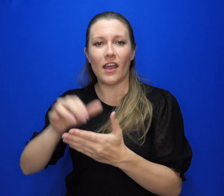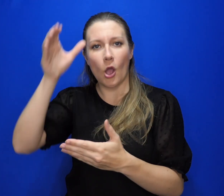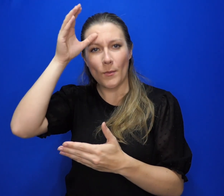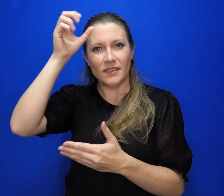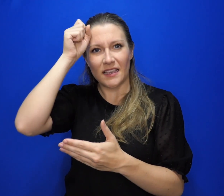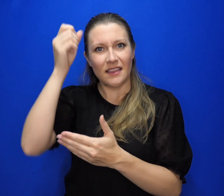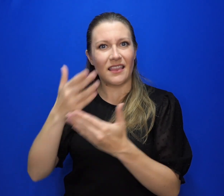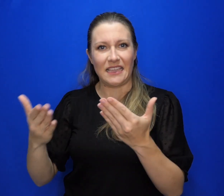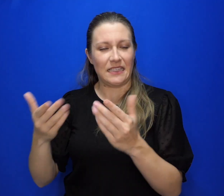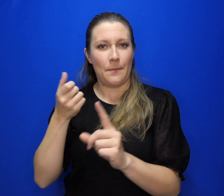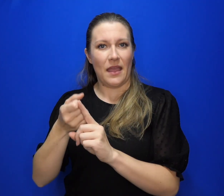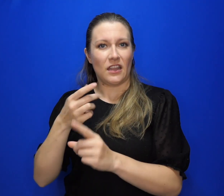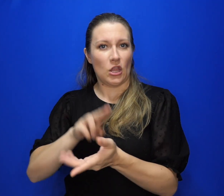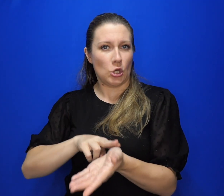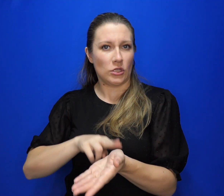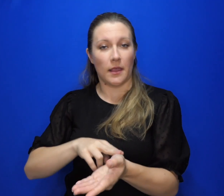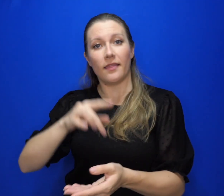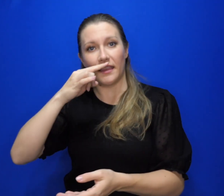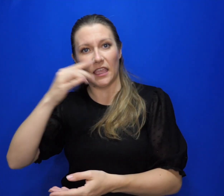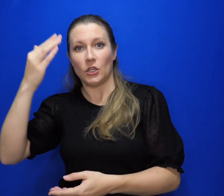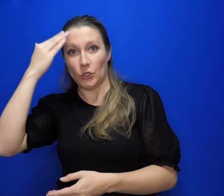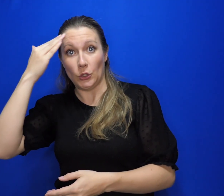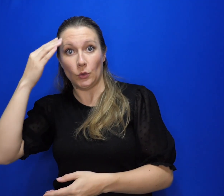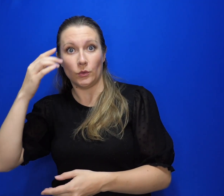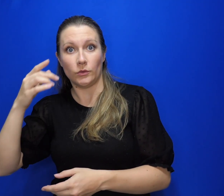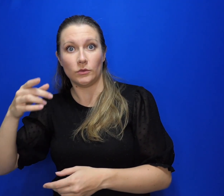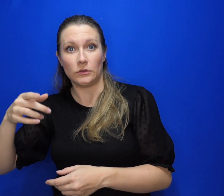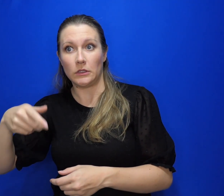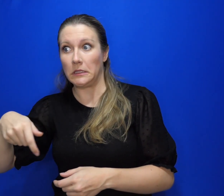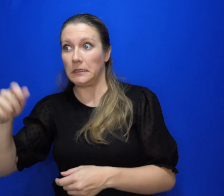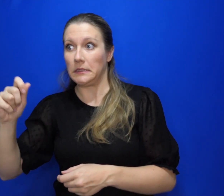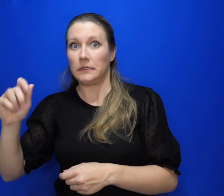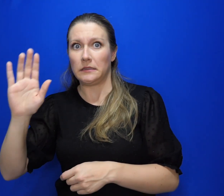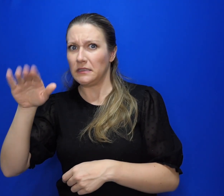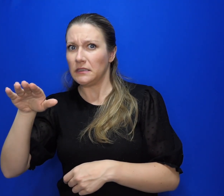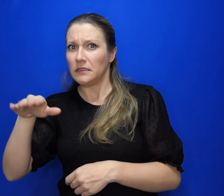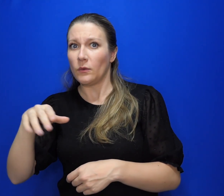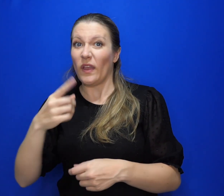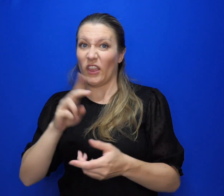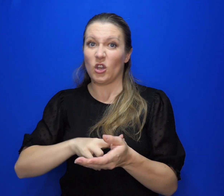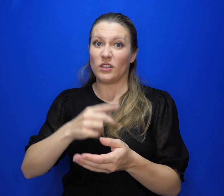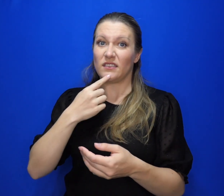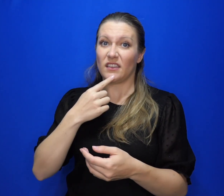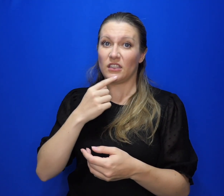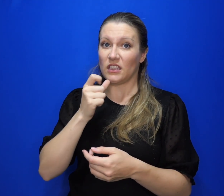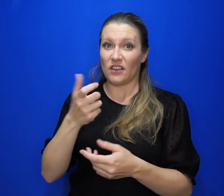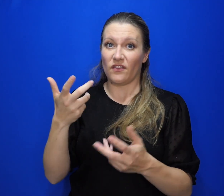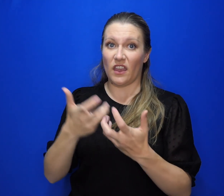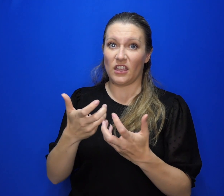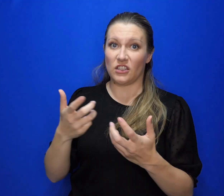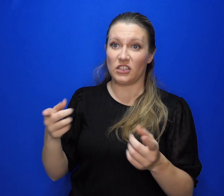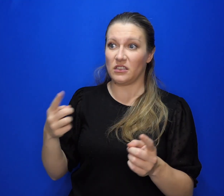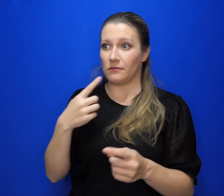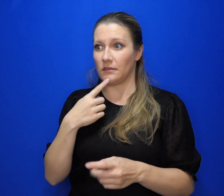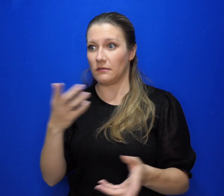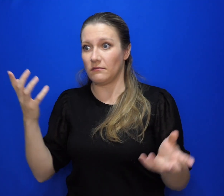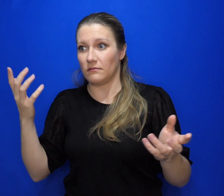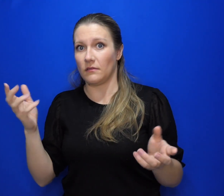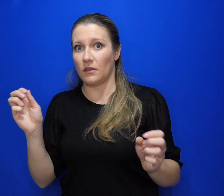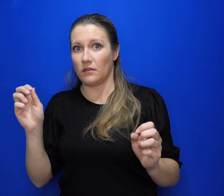got to her. The kid knew. The kid threw up a flag when the nurse said, oh, it just doesn't fit. I mean, she was 7. She's like, all right, on. Like,